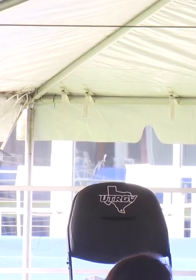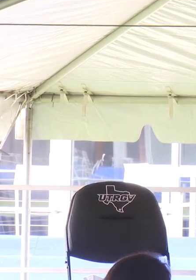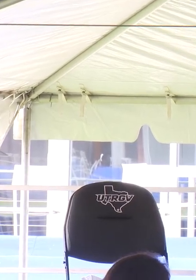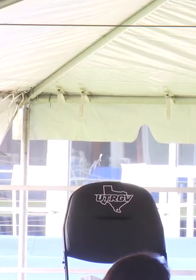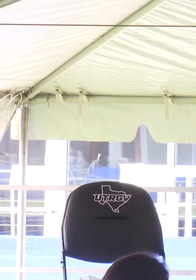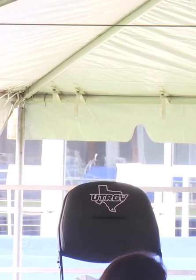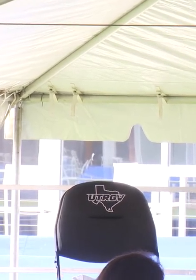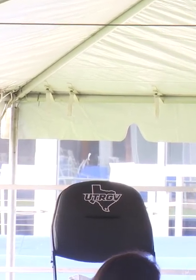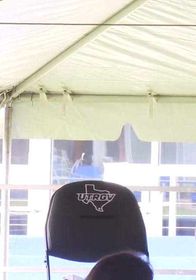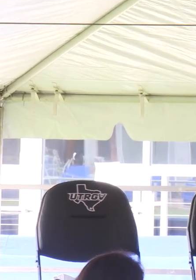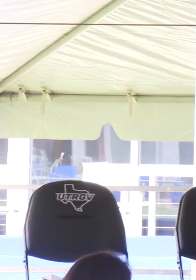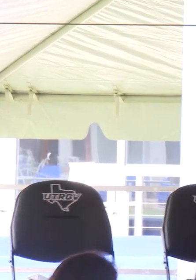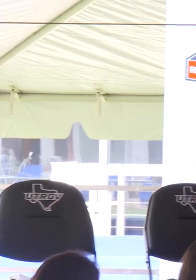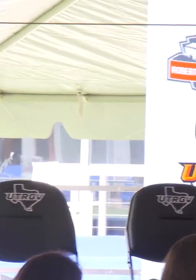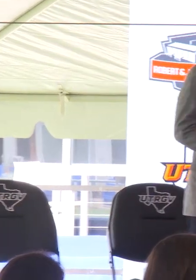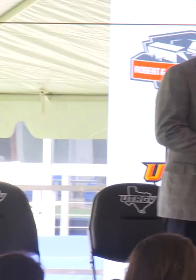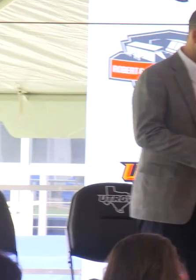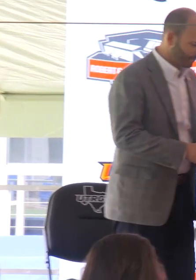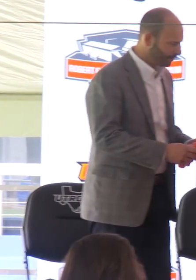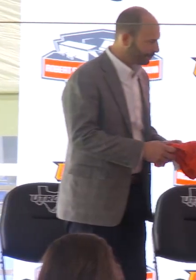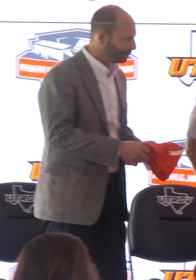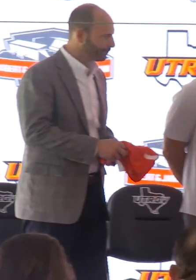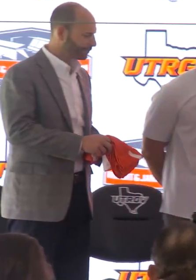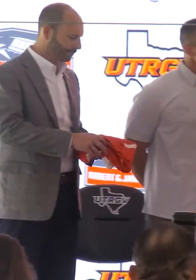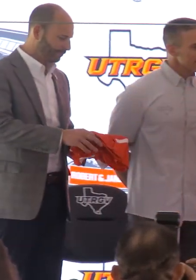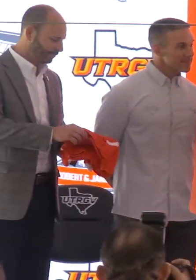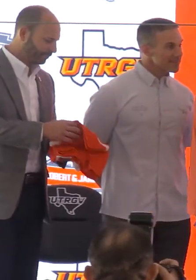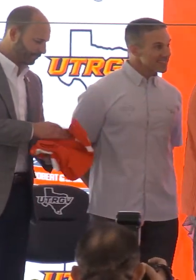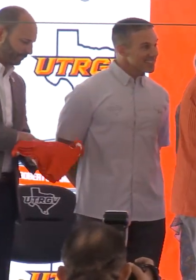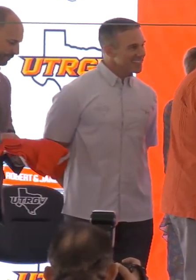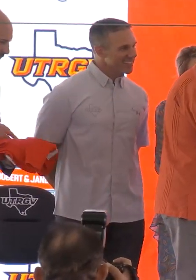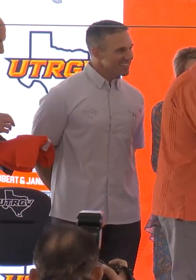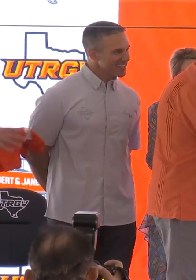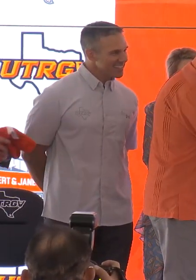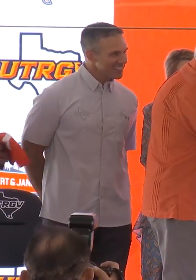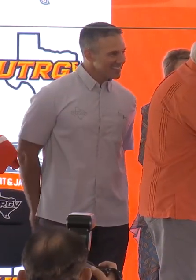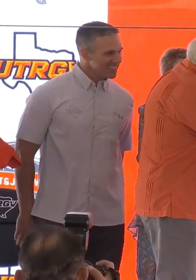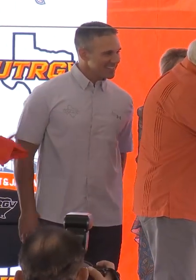trophy. This belongs to me. Okay.